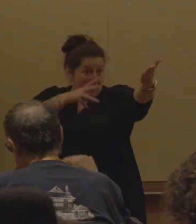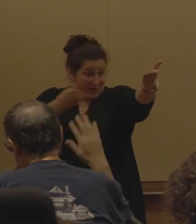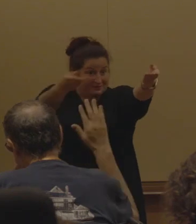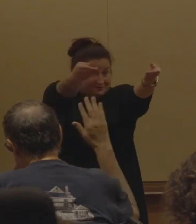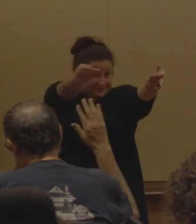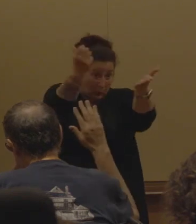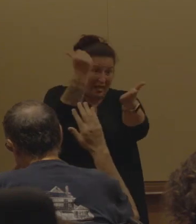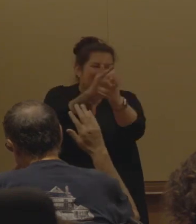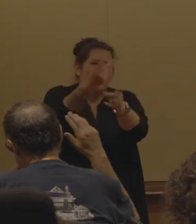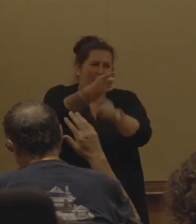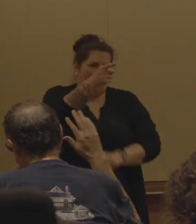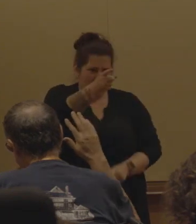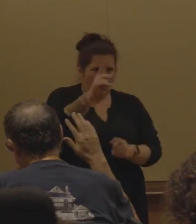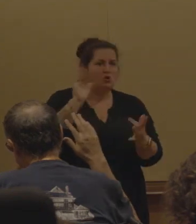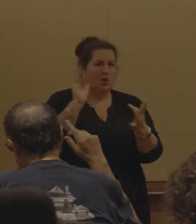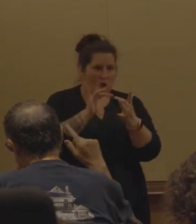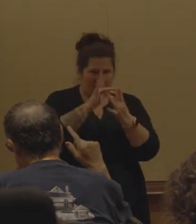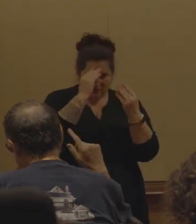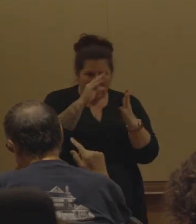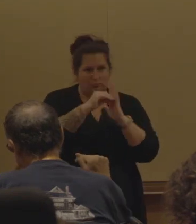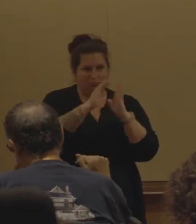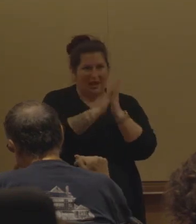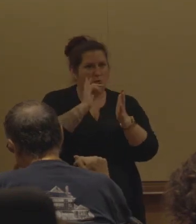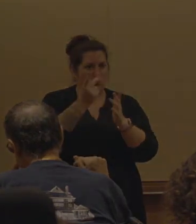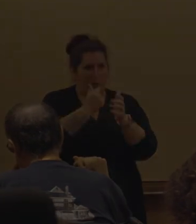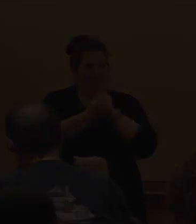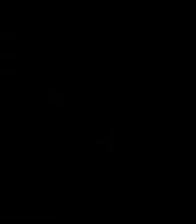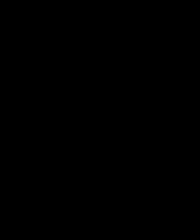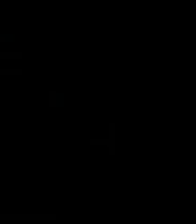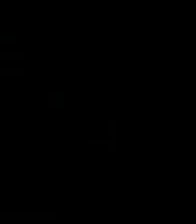she will take your contact information so we can follow up. Thank you.